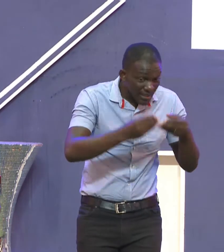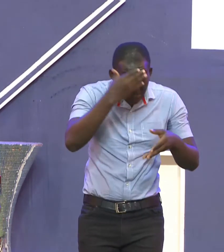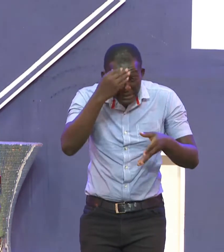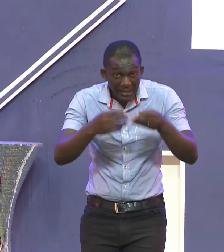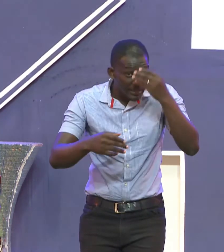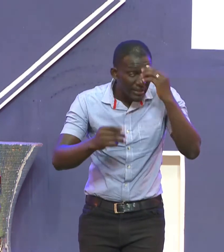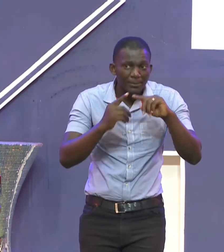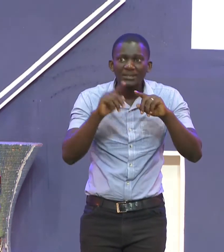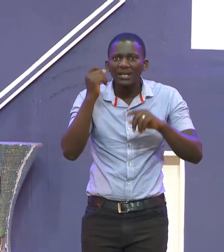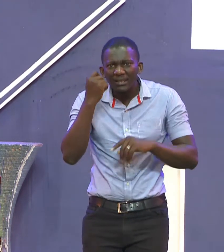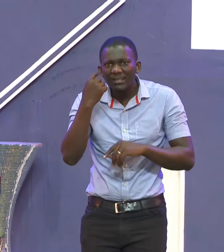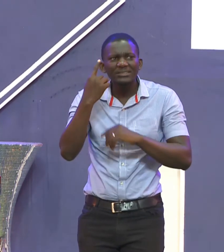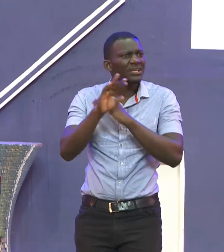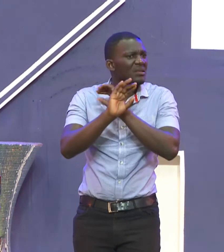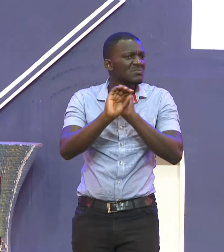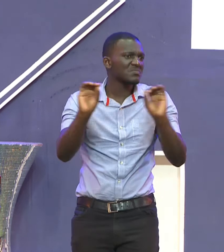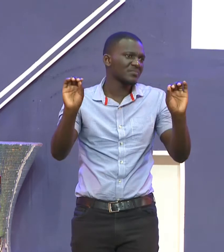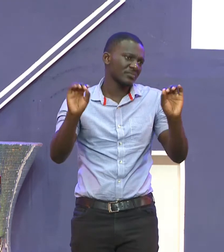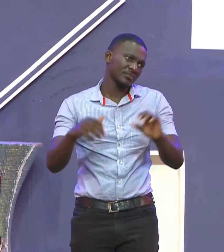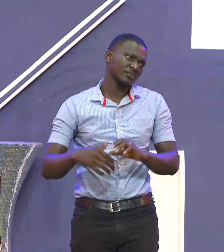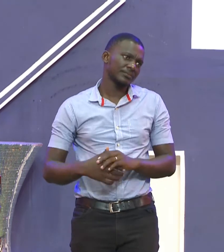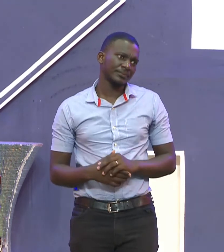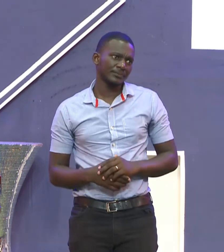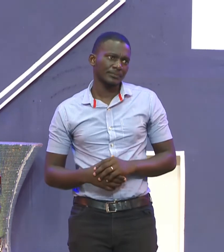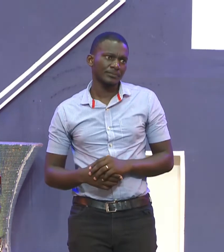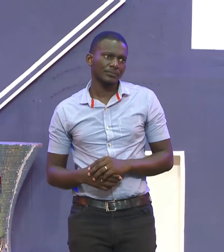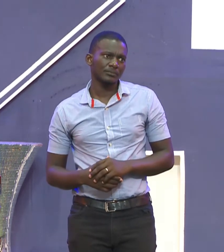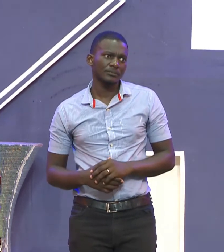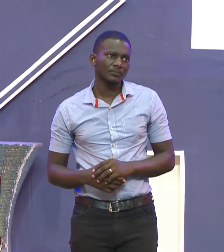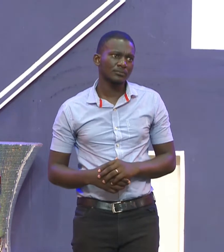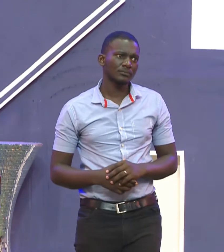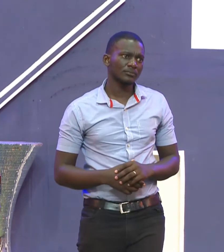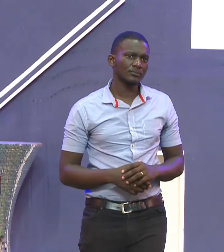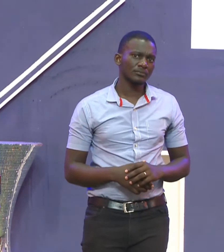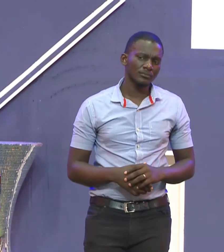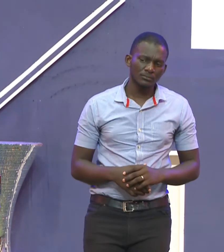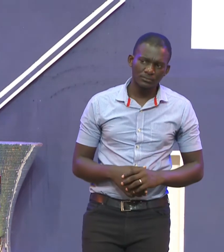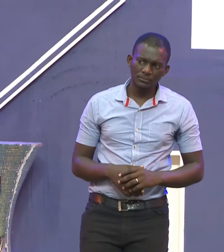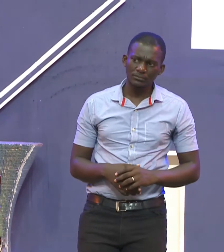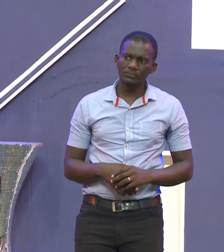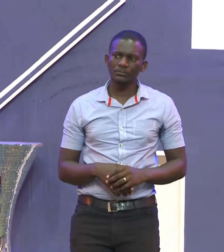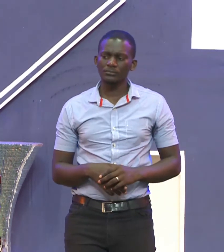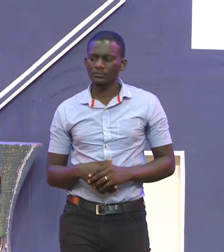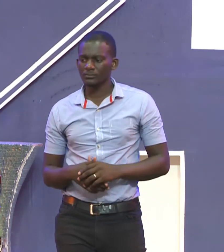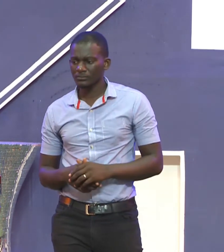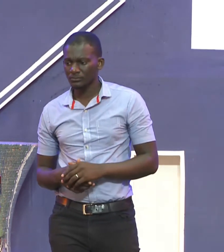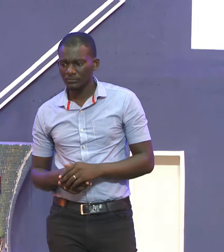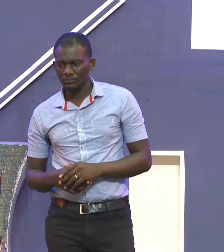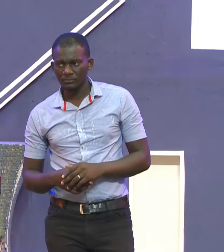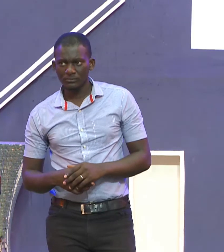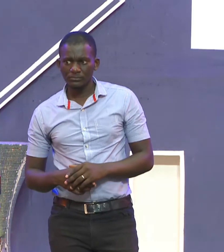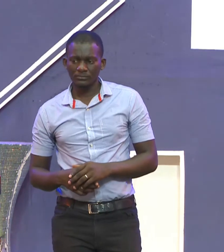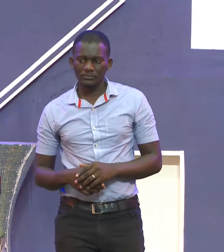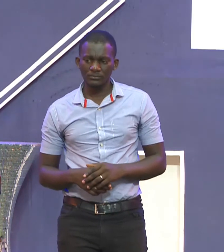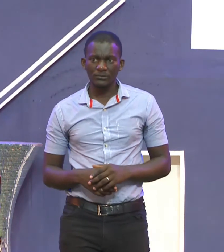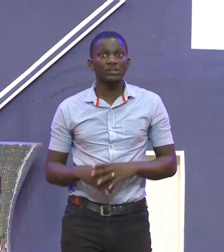There is a certain category the Bible has termed as those ones who hear continuously but never come to the knowledge of the truth. So